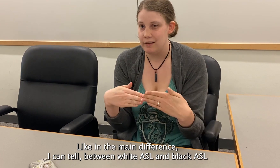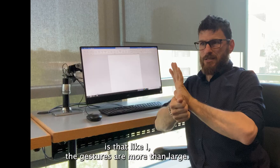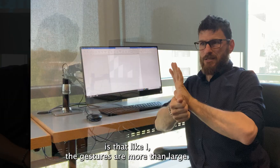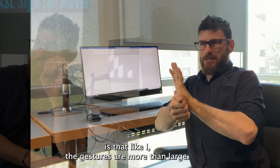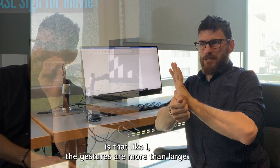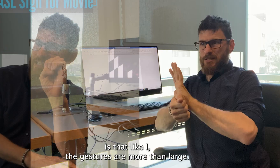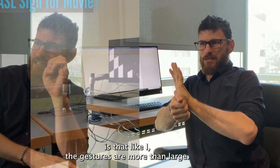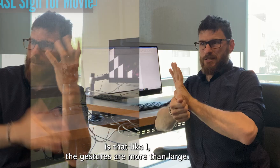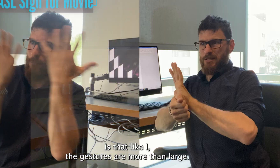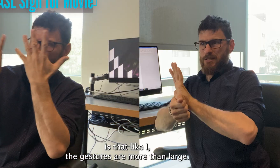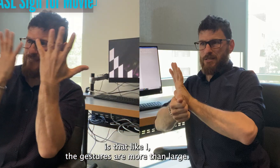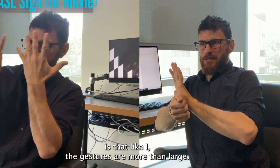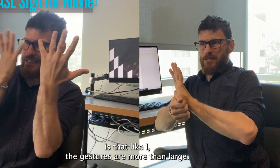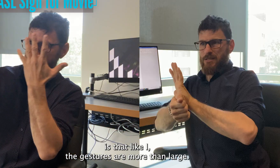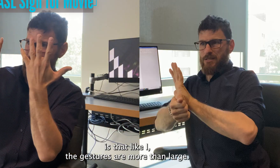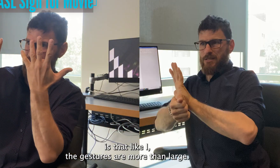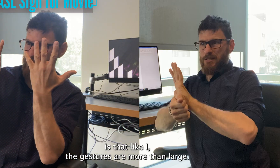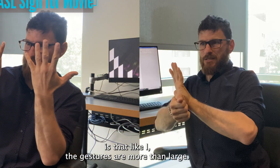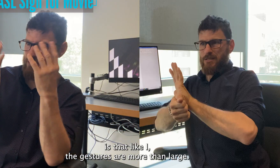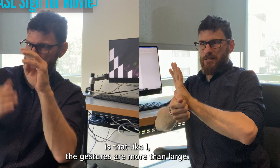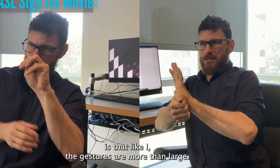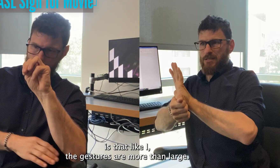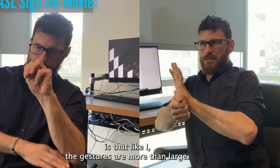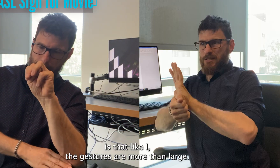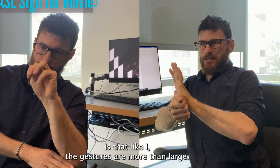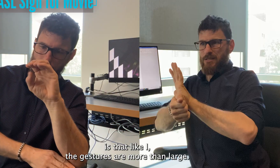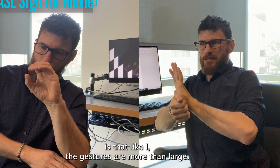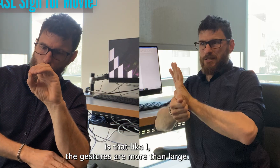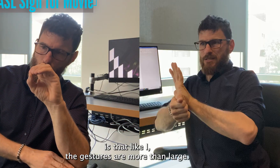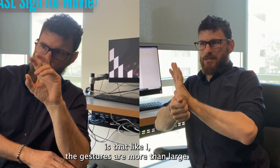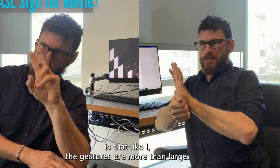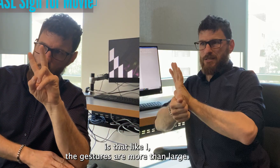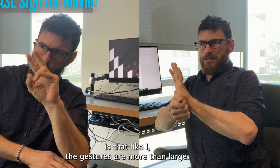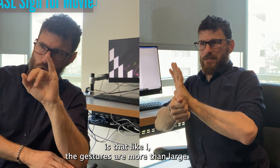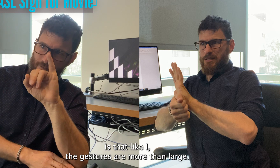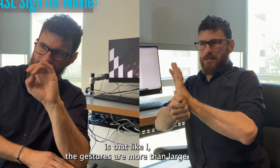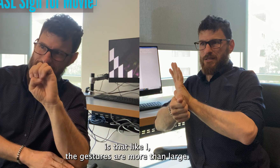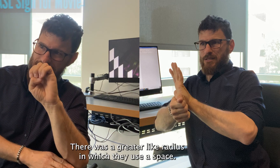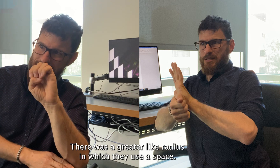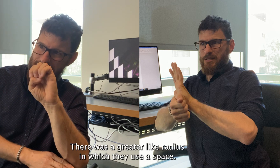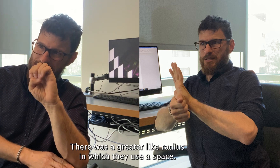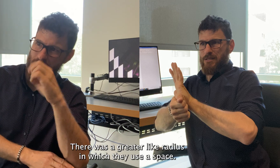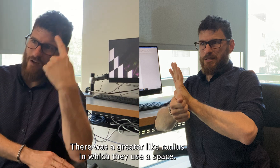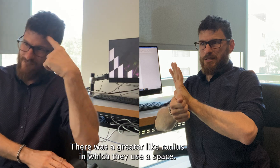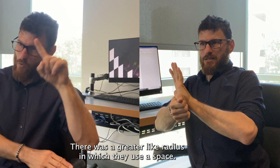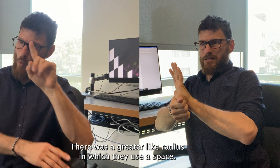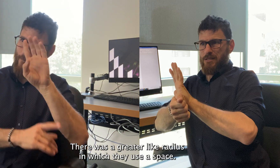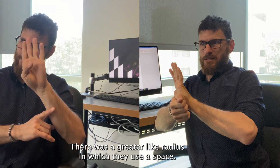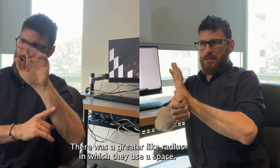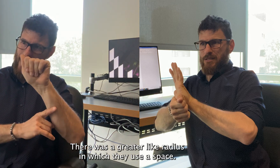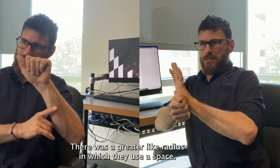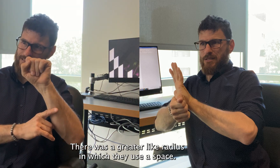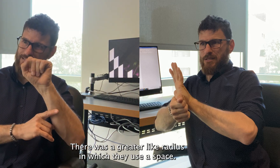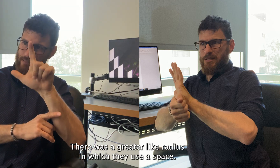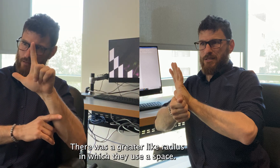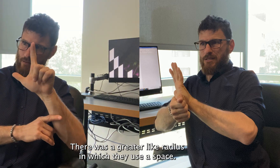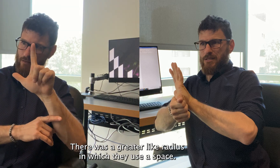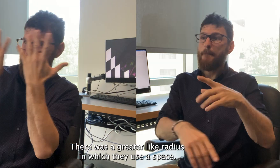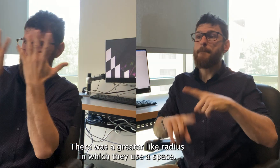is that in black ASL the gestures are more large. There's a greater radius in